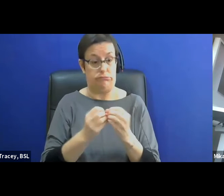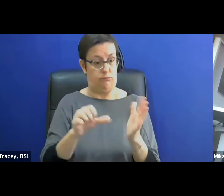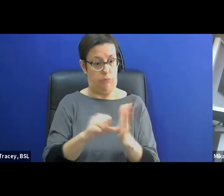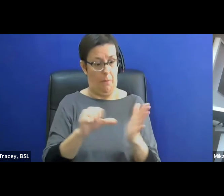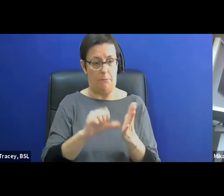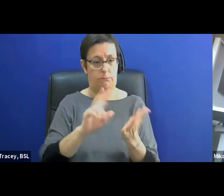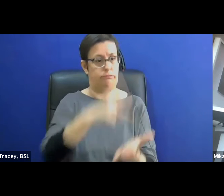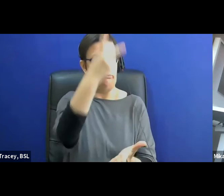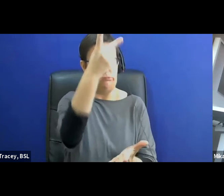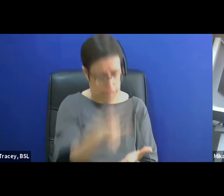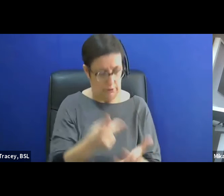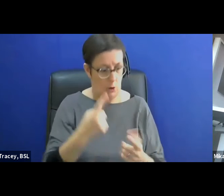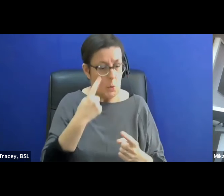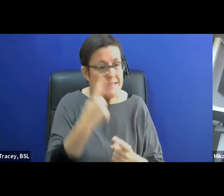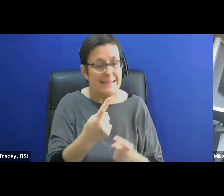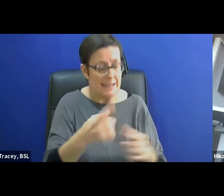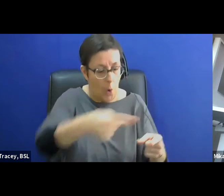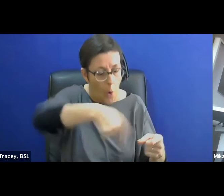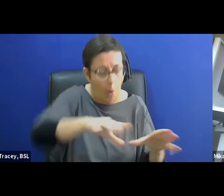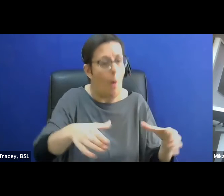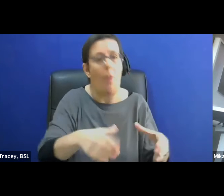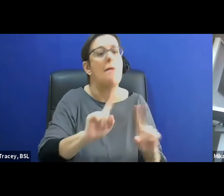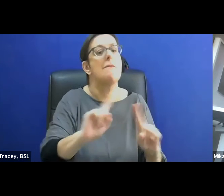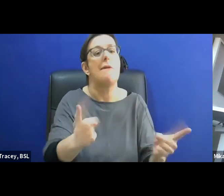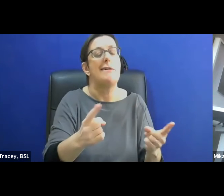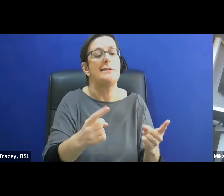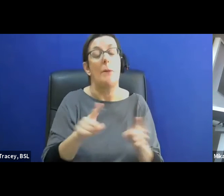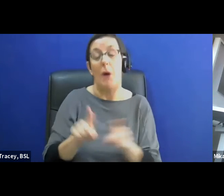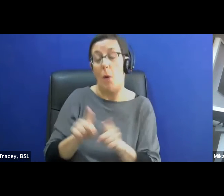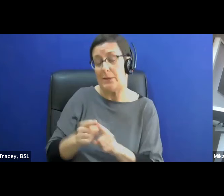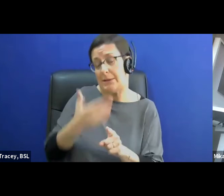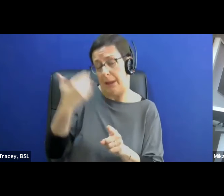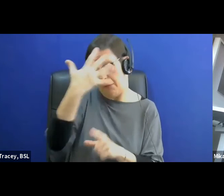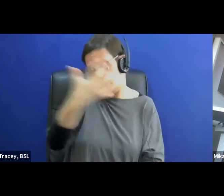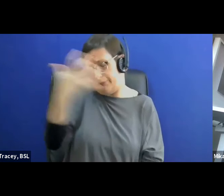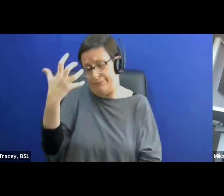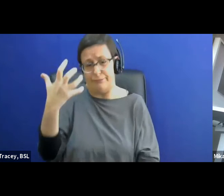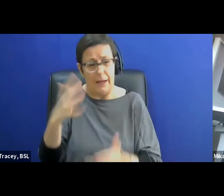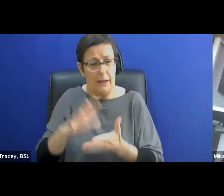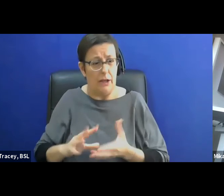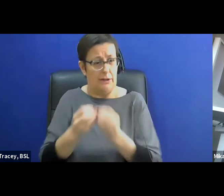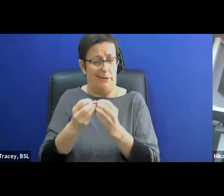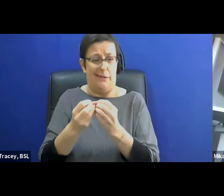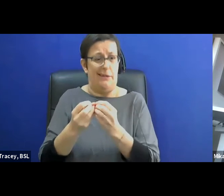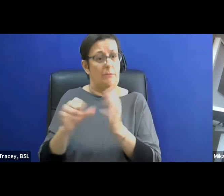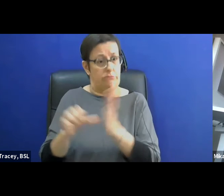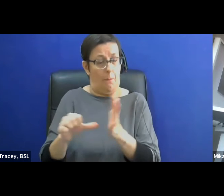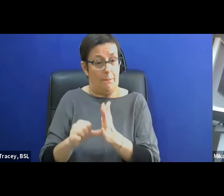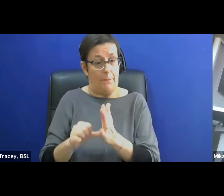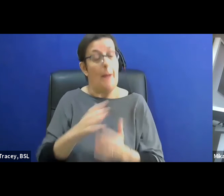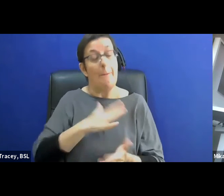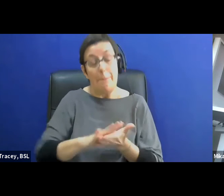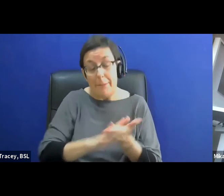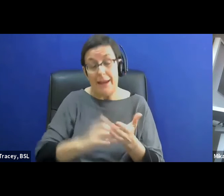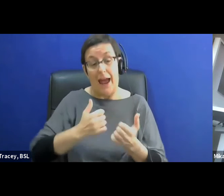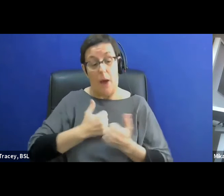people navigating the city and can also damage assistive technology, causing AT to require more frequent maintenance or